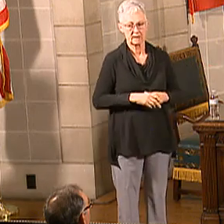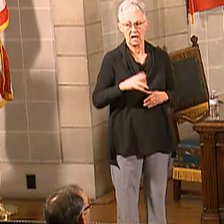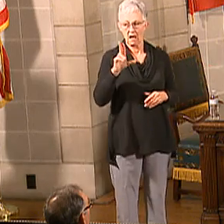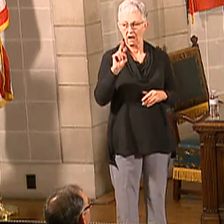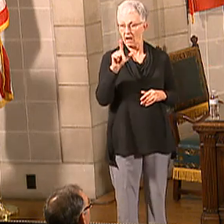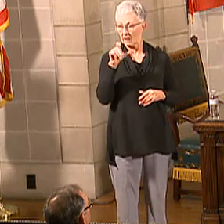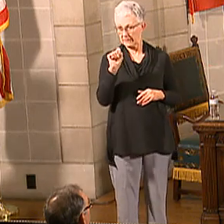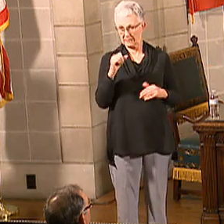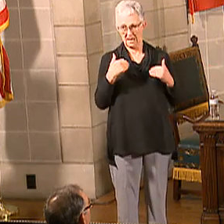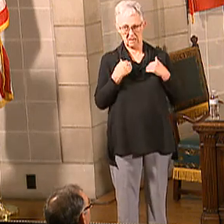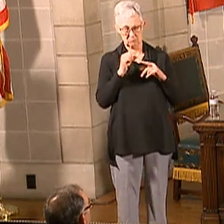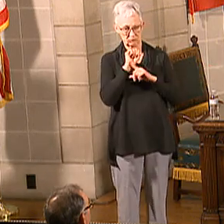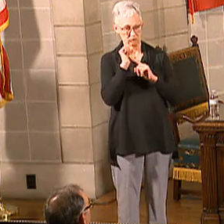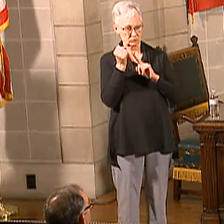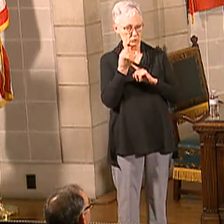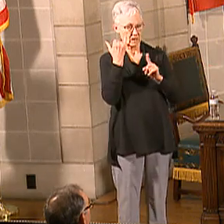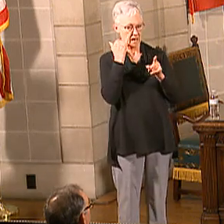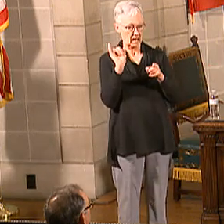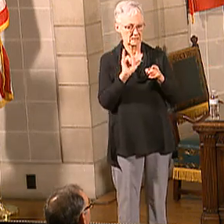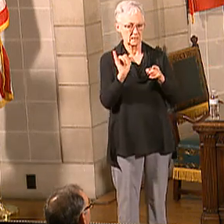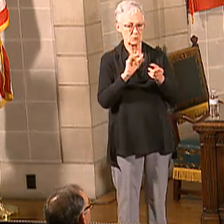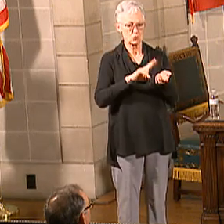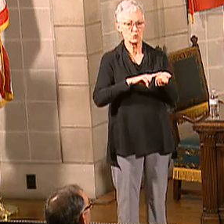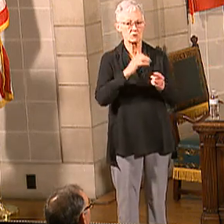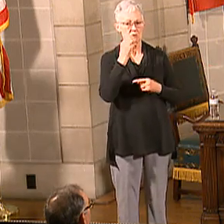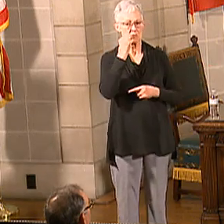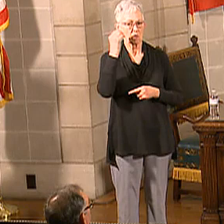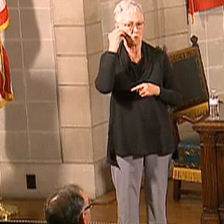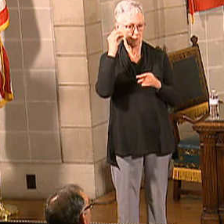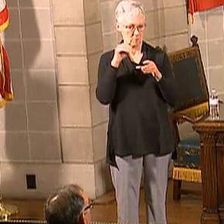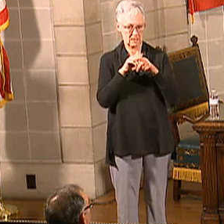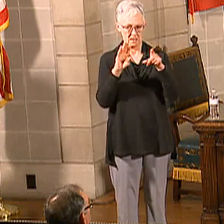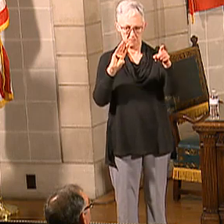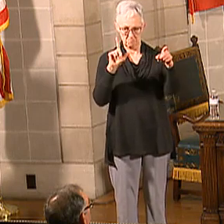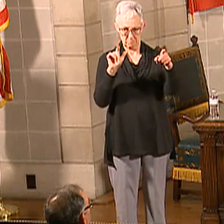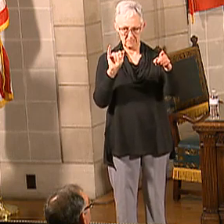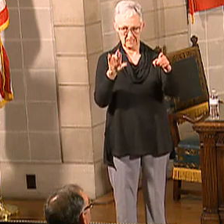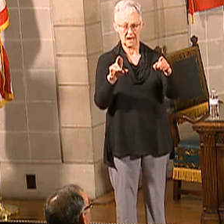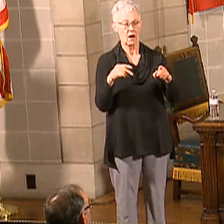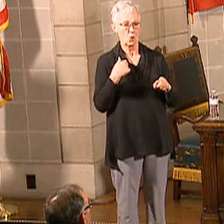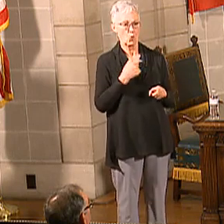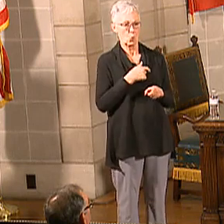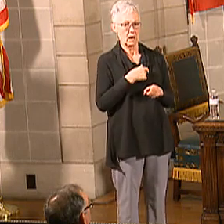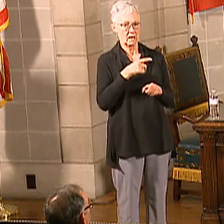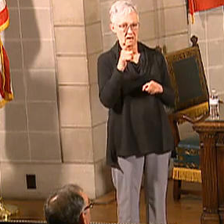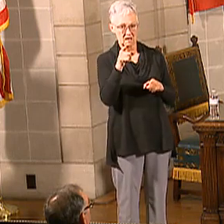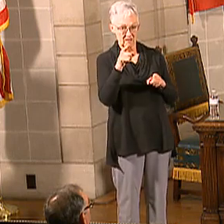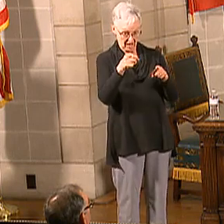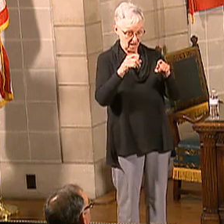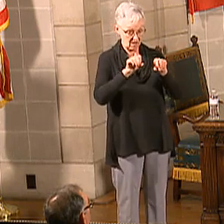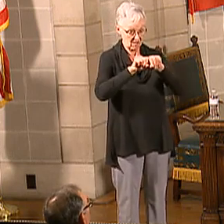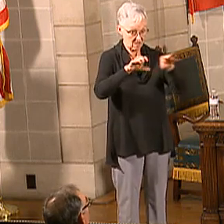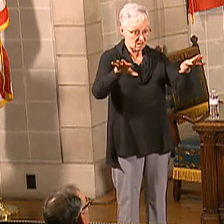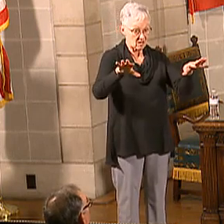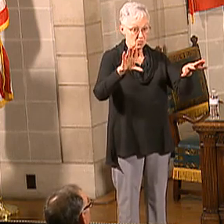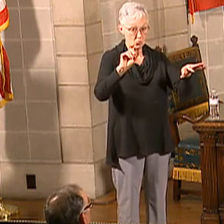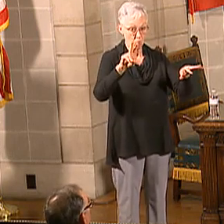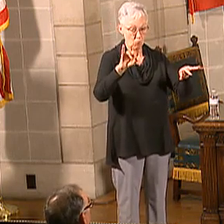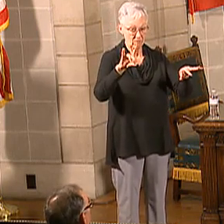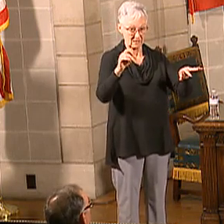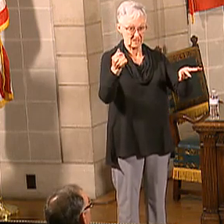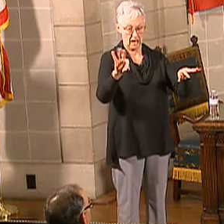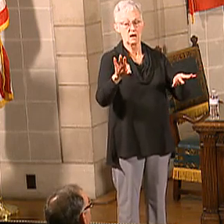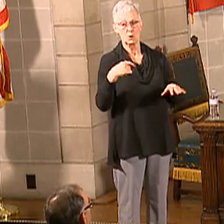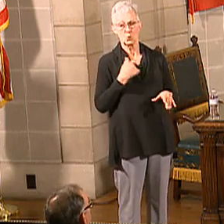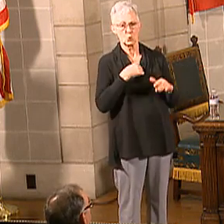will go in and we will test the residents, we will test the healthcare worker or the workers there and so forth. So that's another instance of where we will prioritize testing.